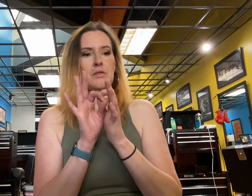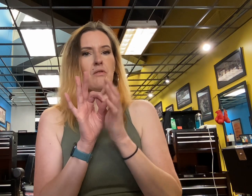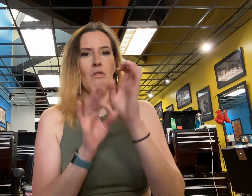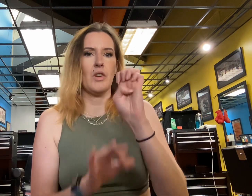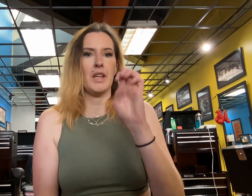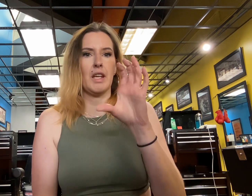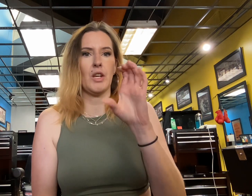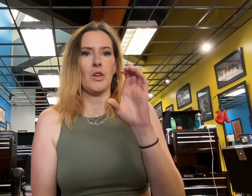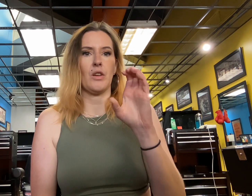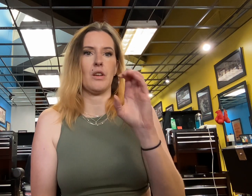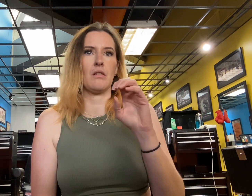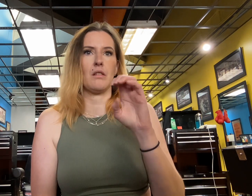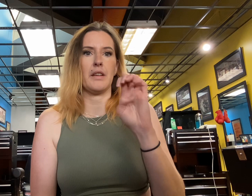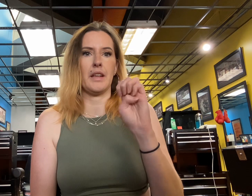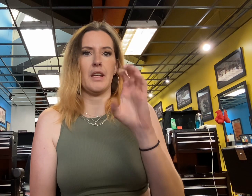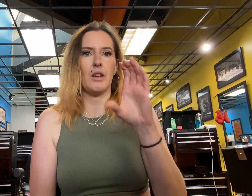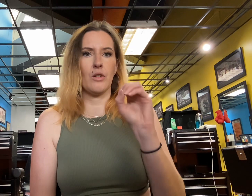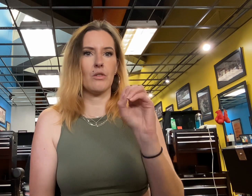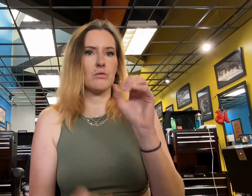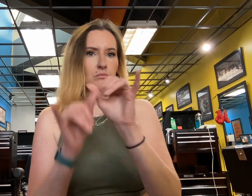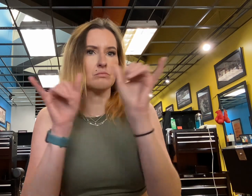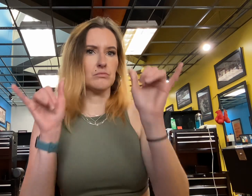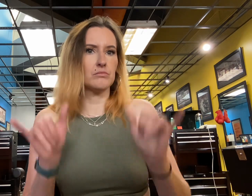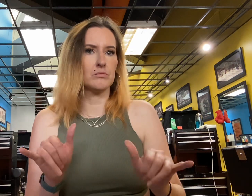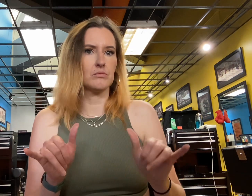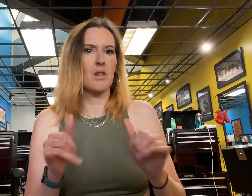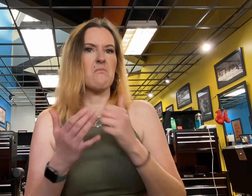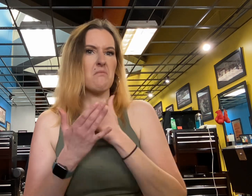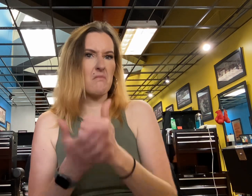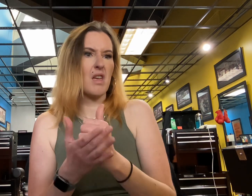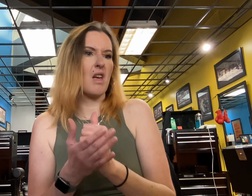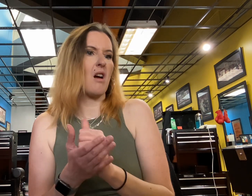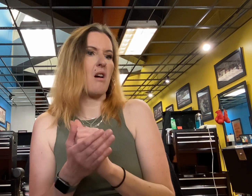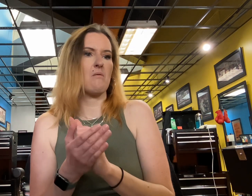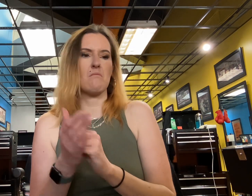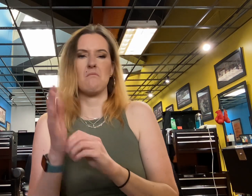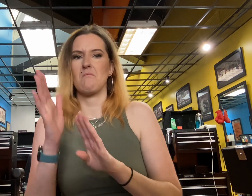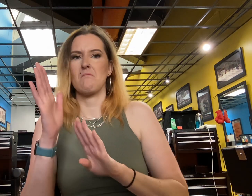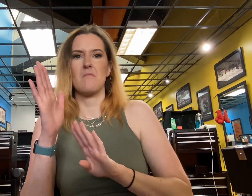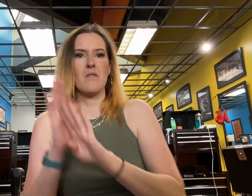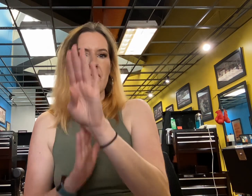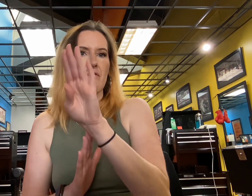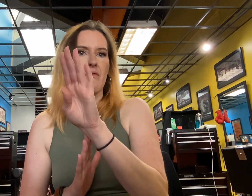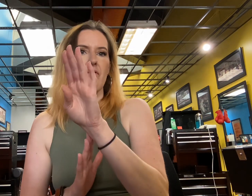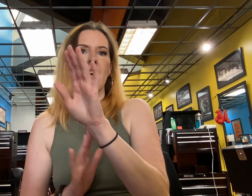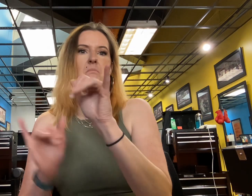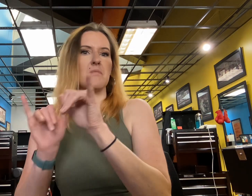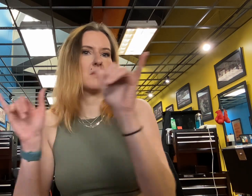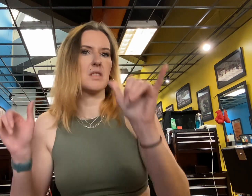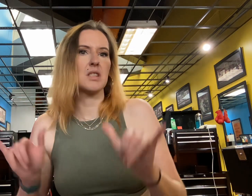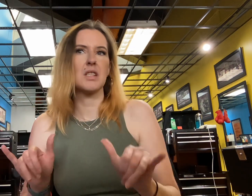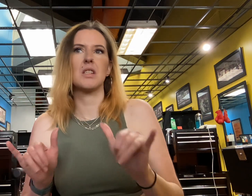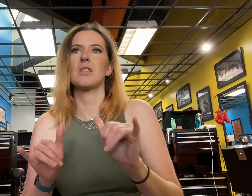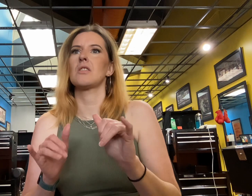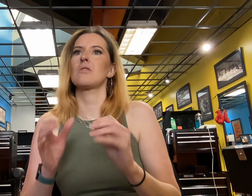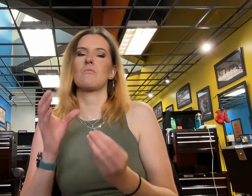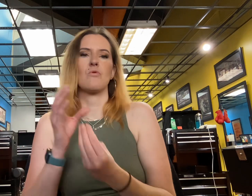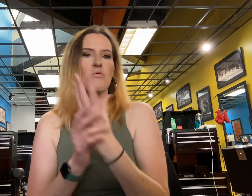healthy soils that grow the trees. They are integral to every system on our planet. The real impact of